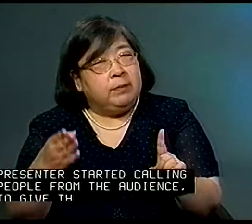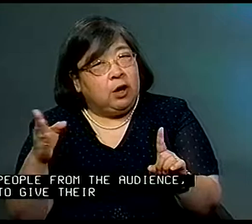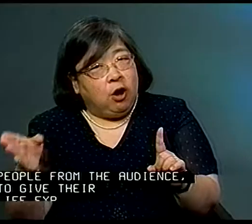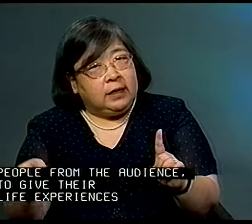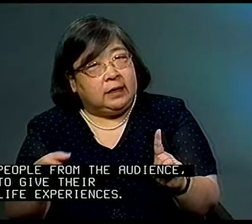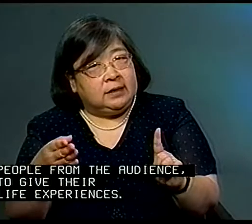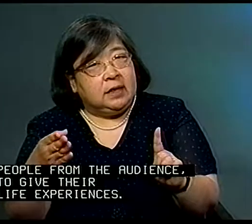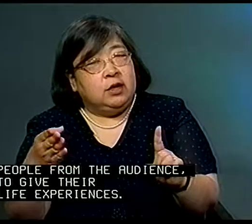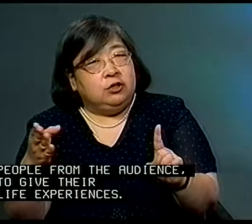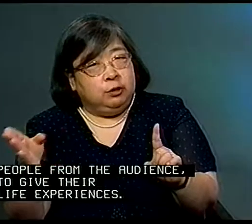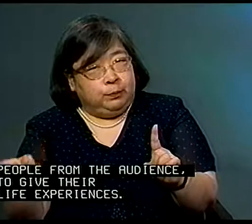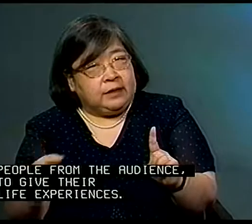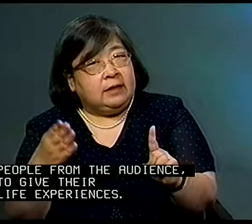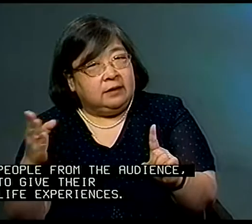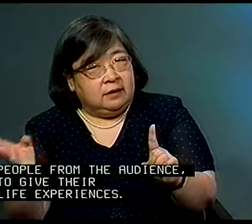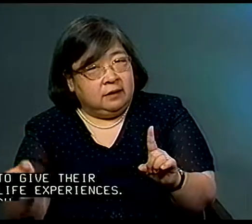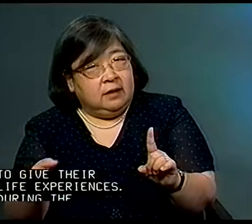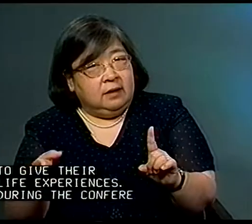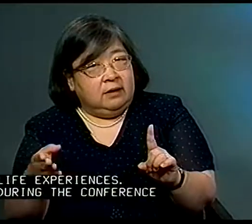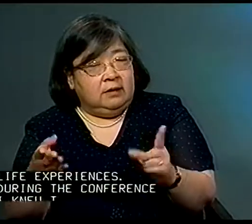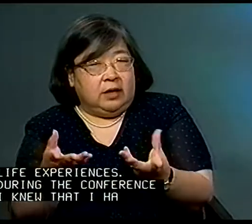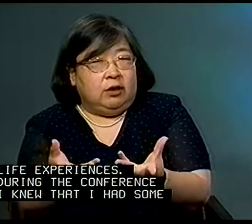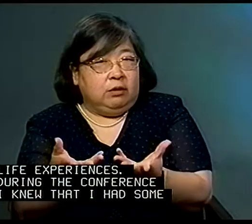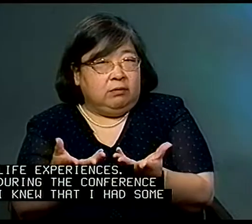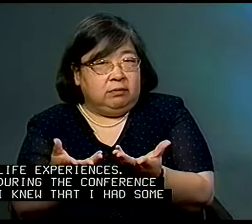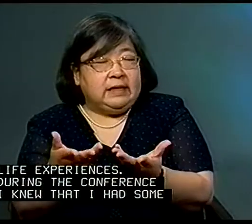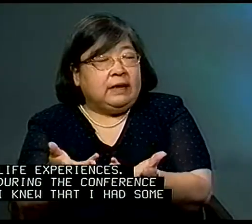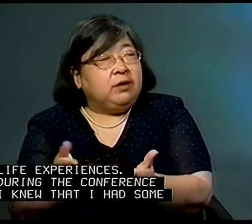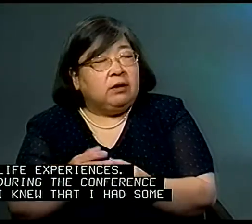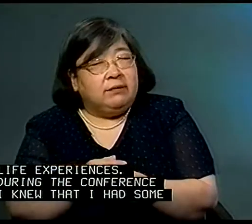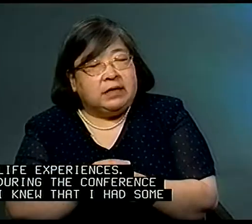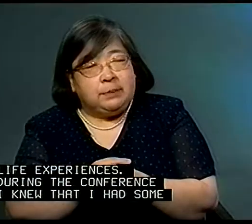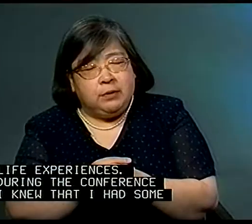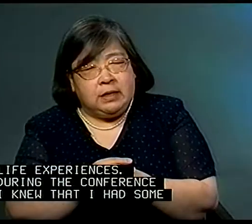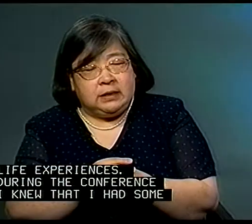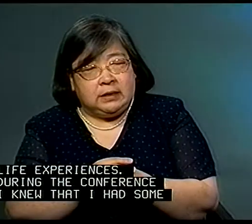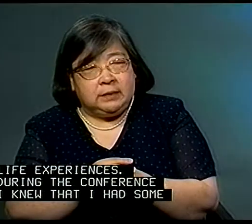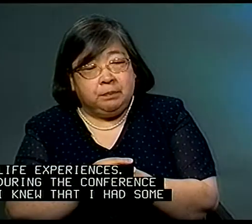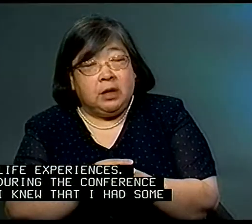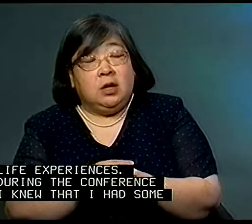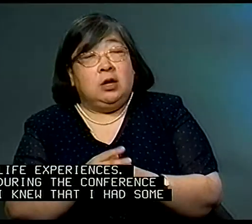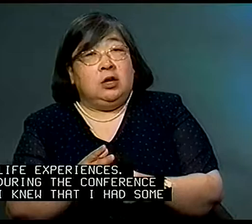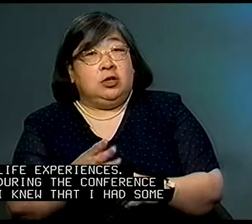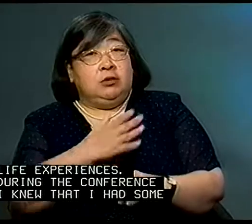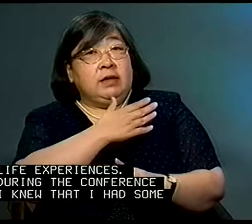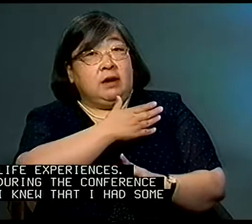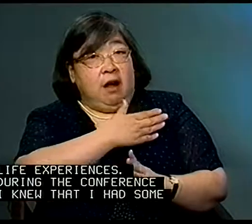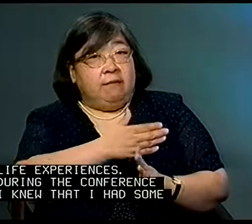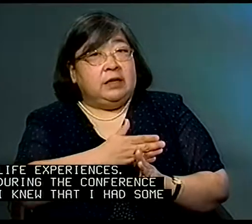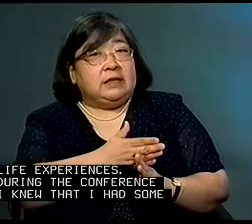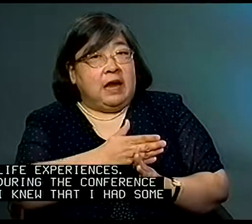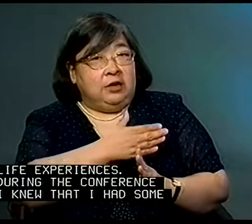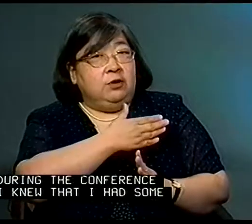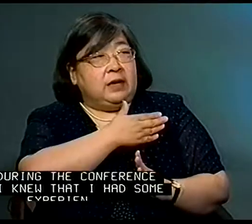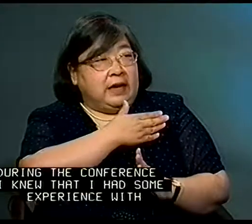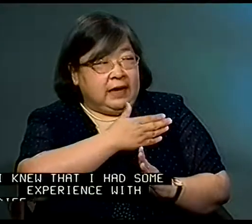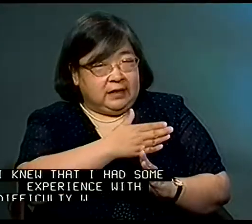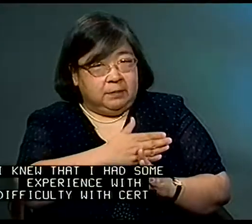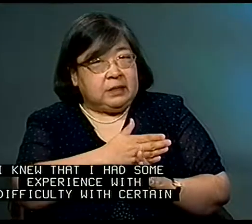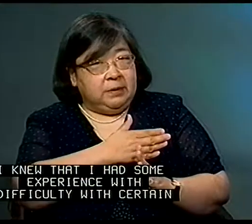the audience to present their, to give their life experiences. During the conference, I knew that I had had some